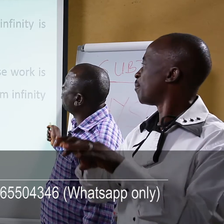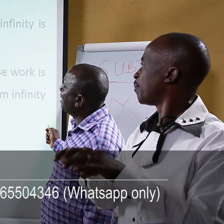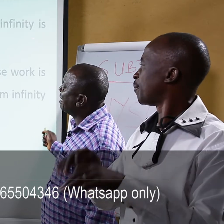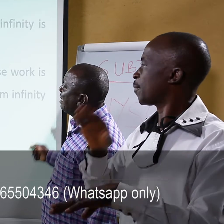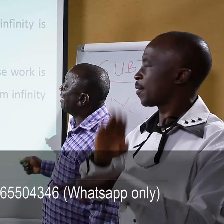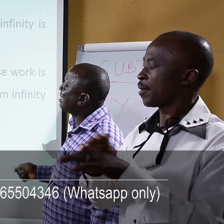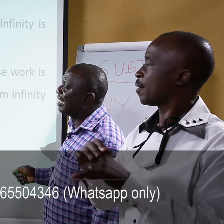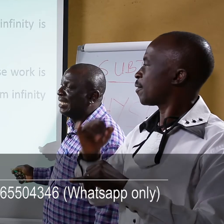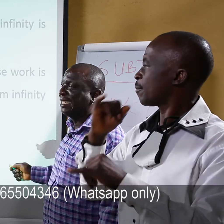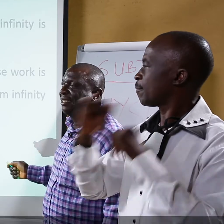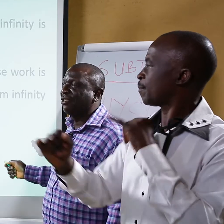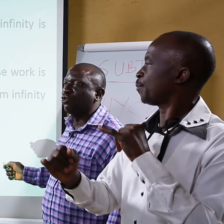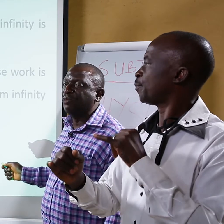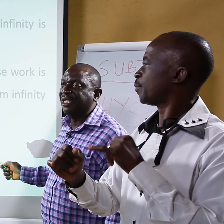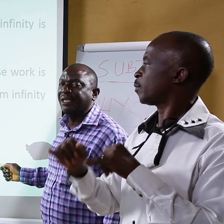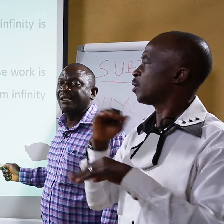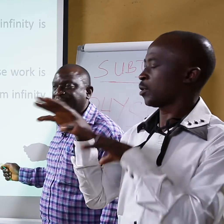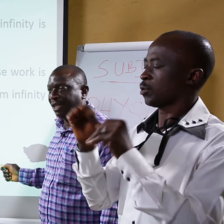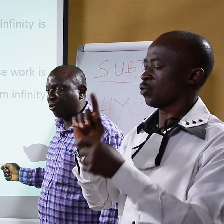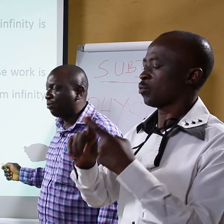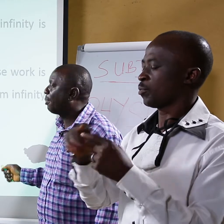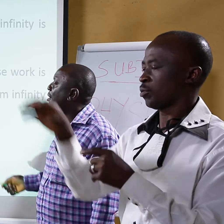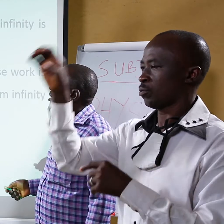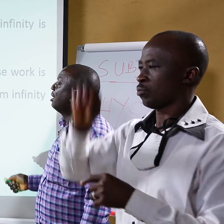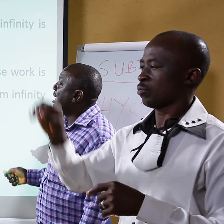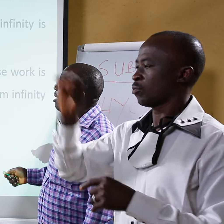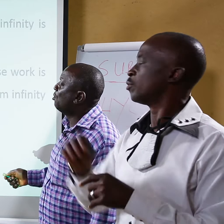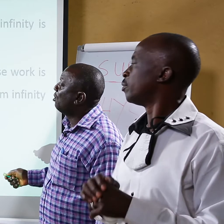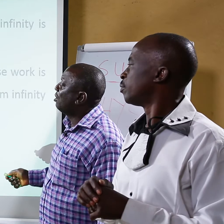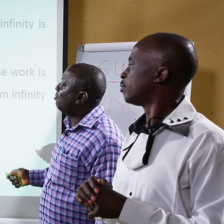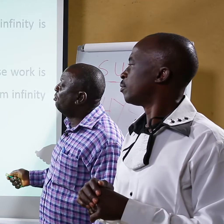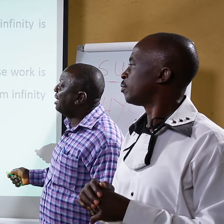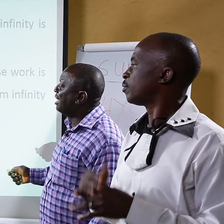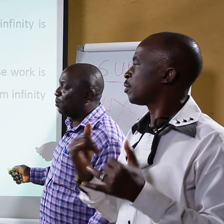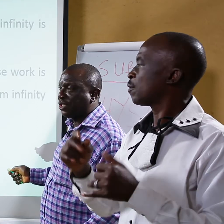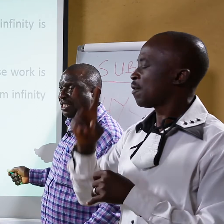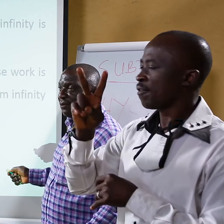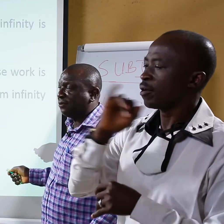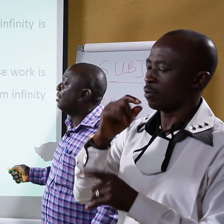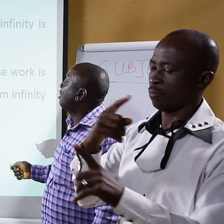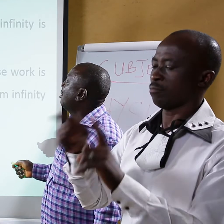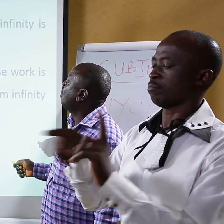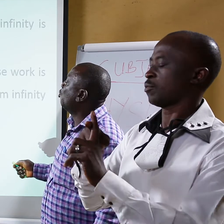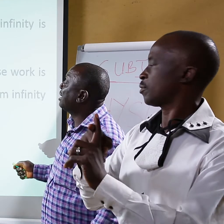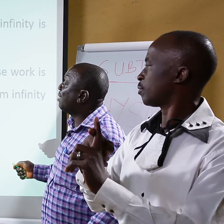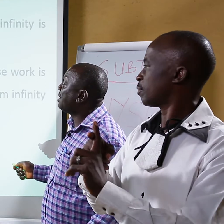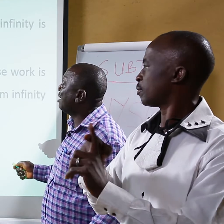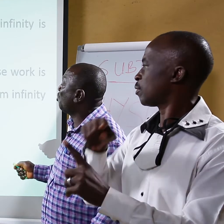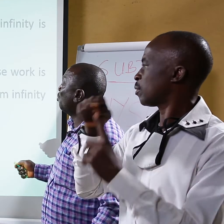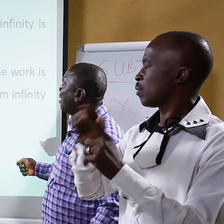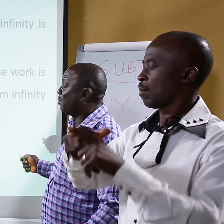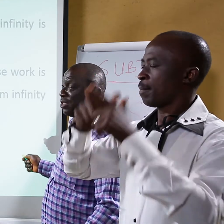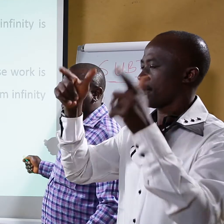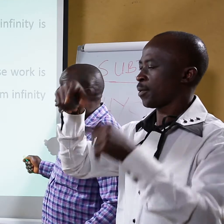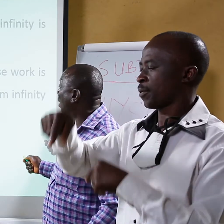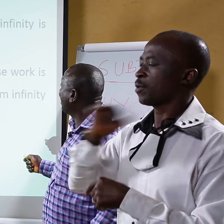at infinity is taken to be 0. Now, V is positive. When capital